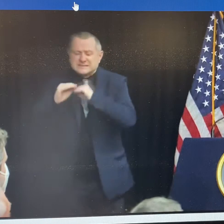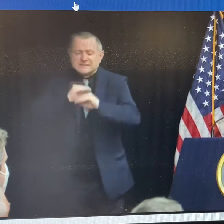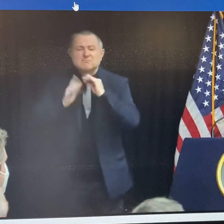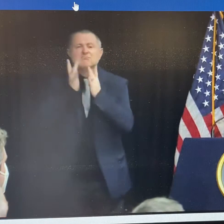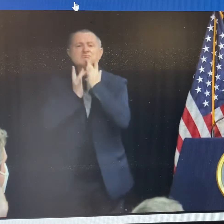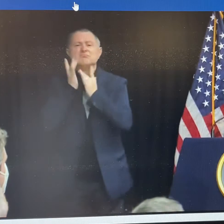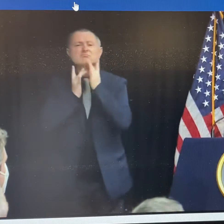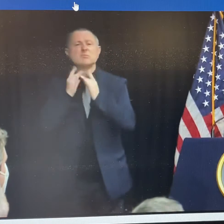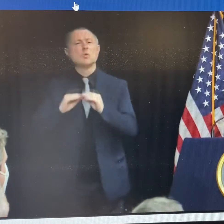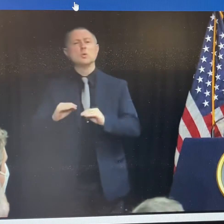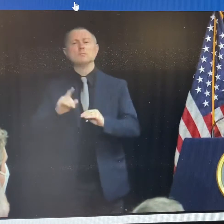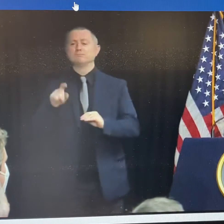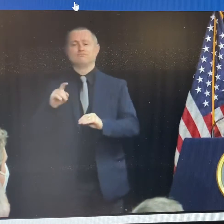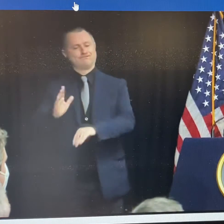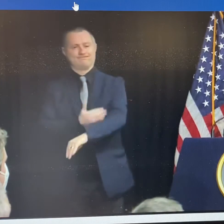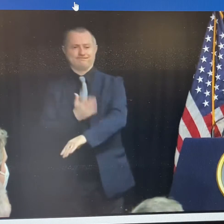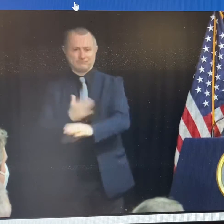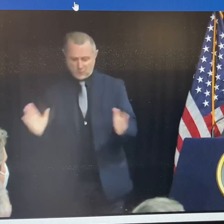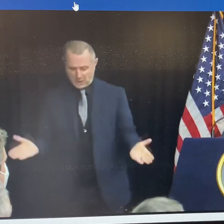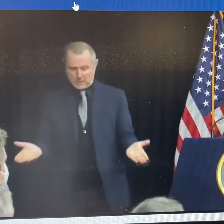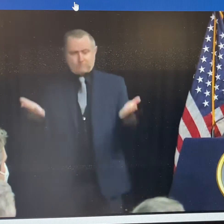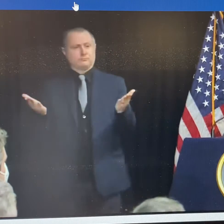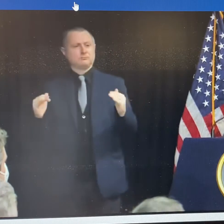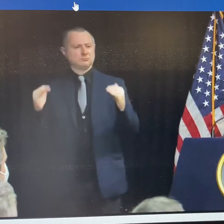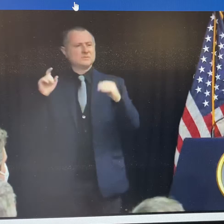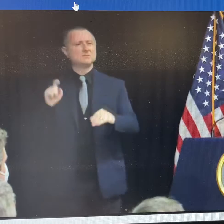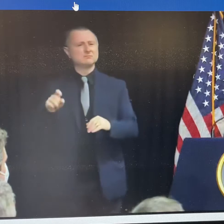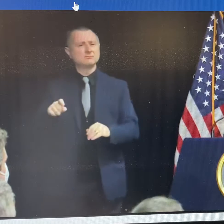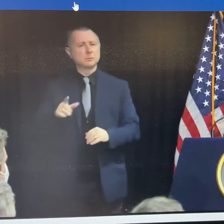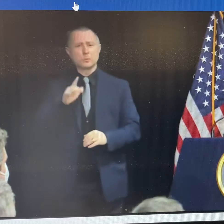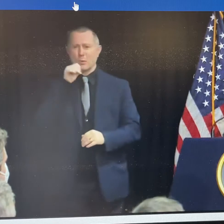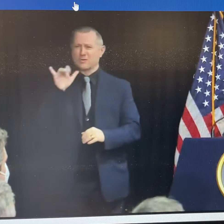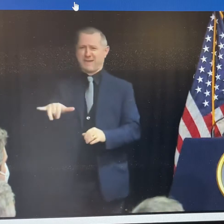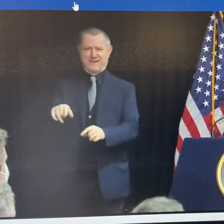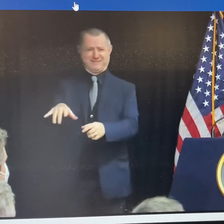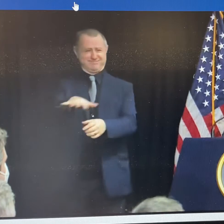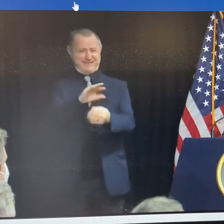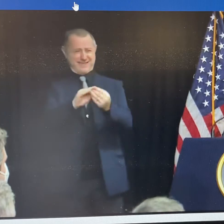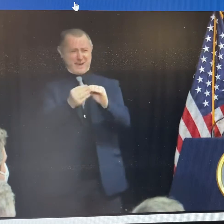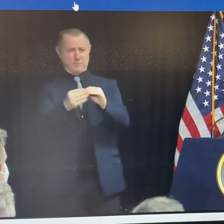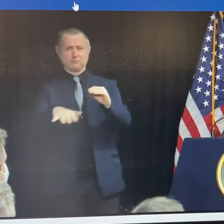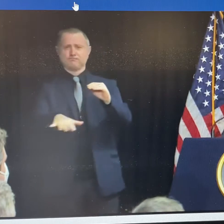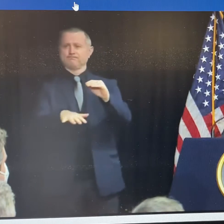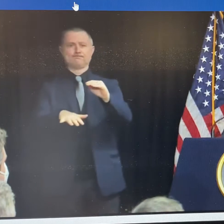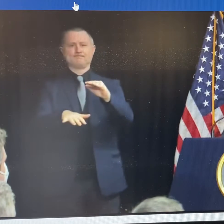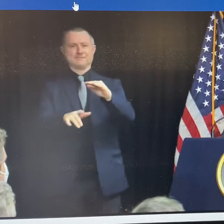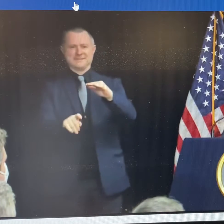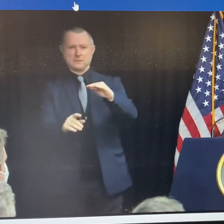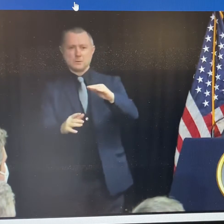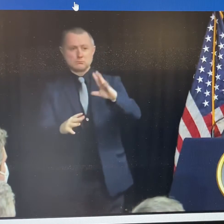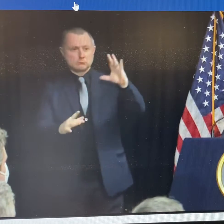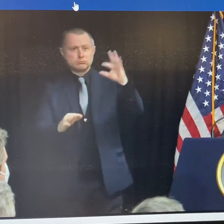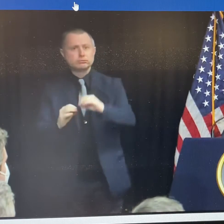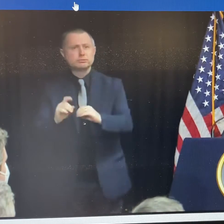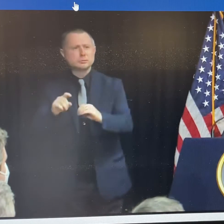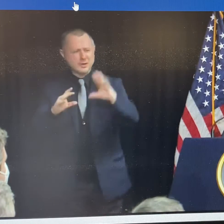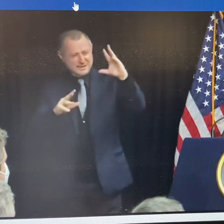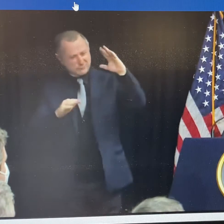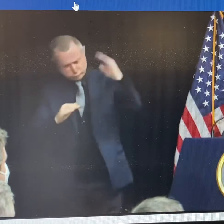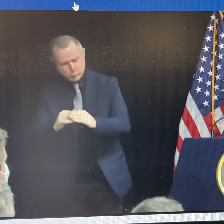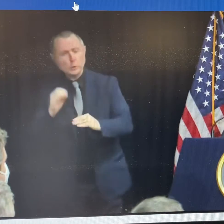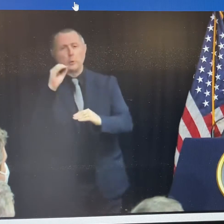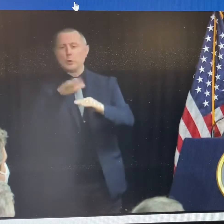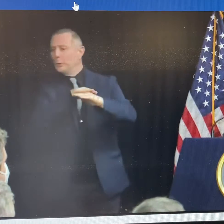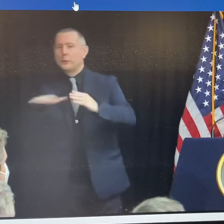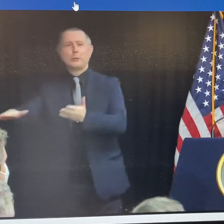intense focus. That should not be a statistic that exists after several more years of focus on this. I want to make